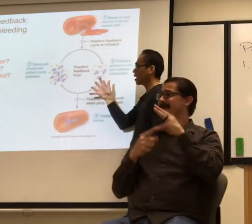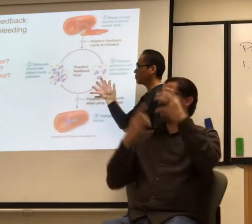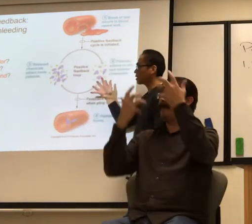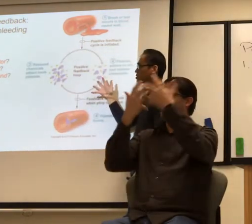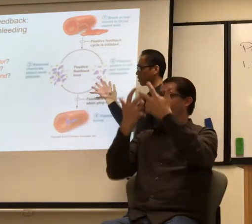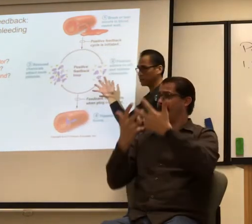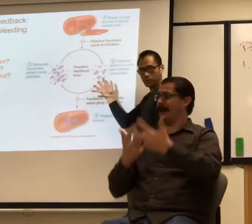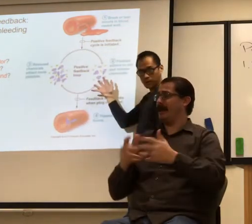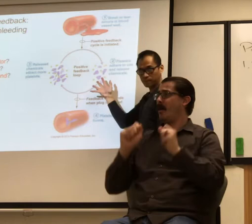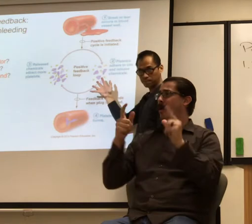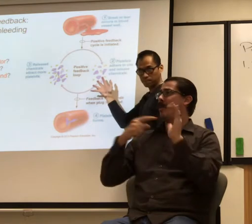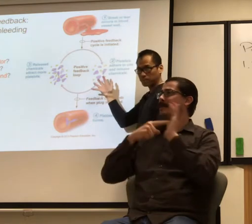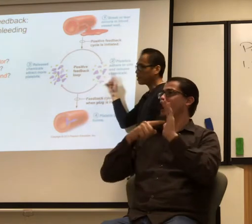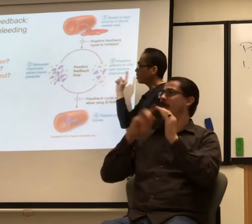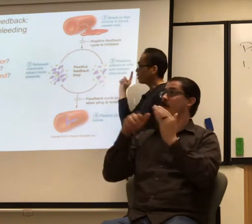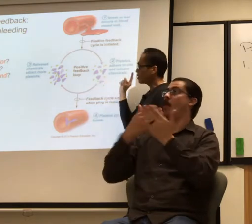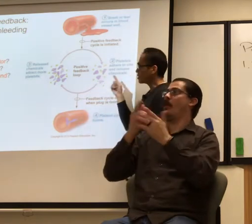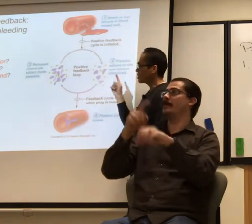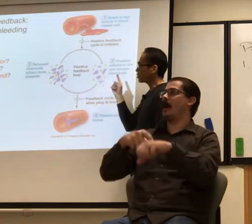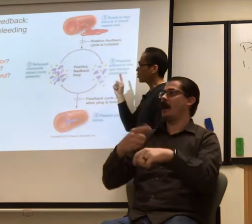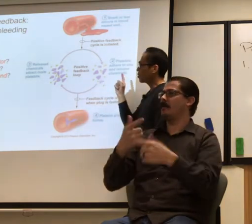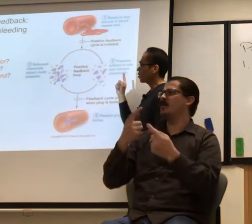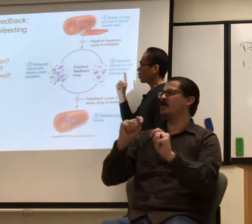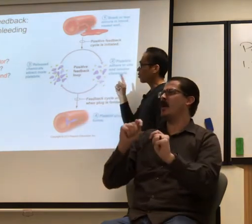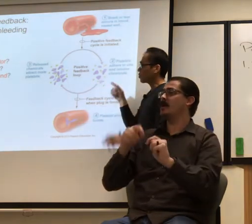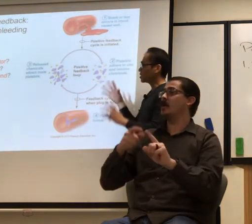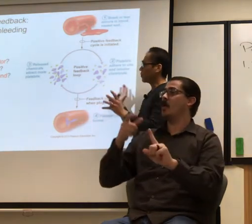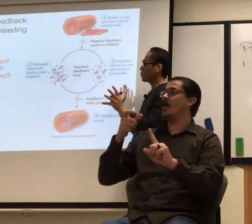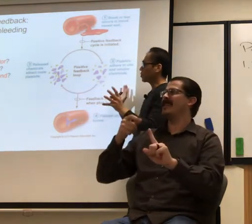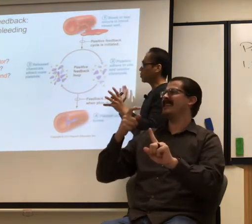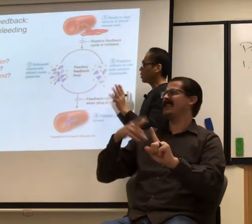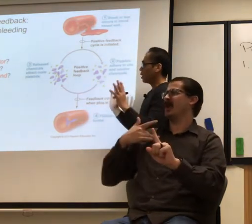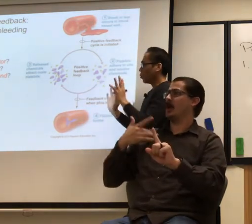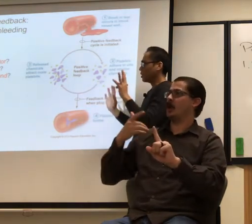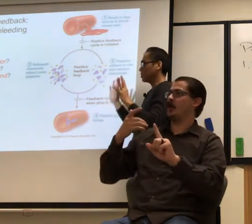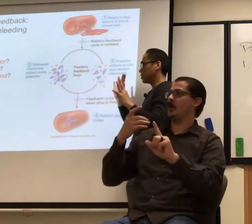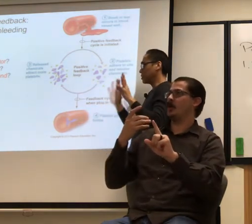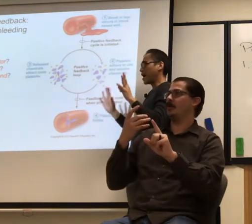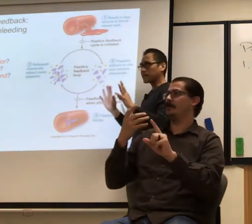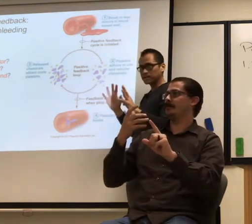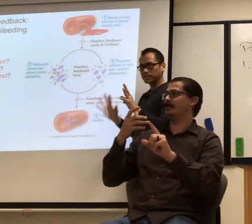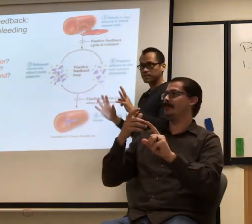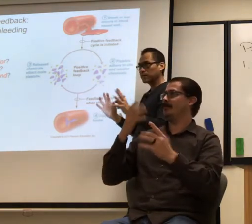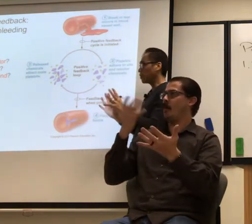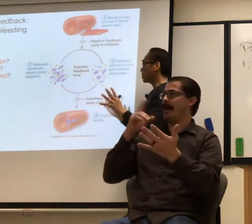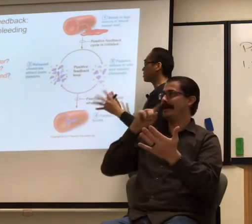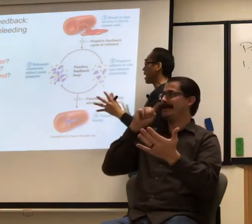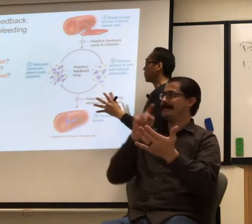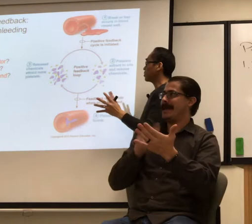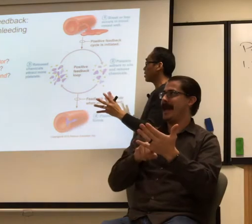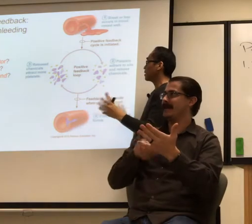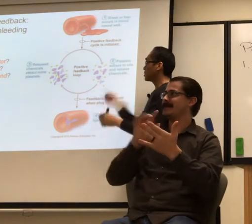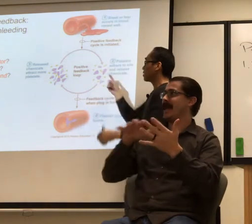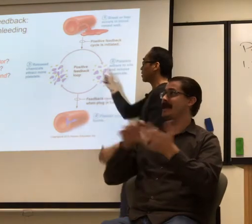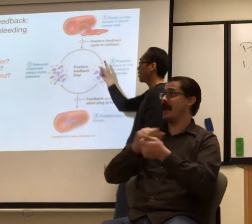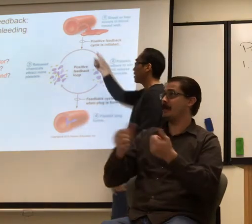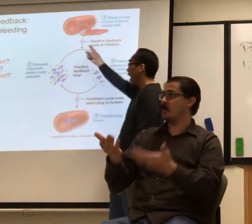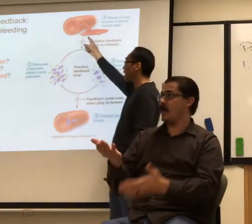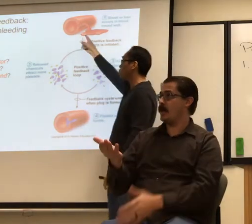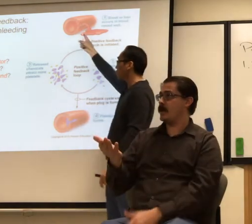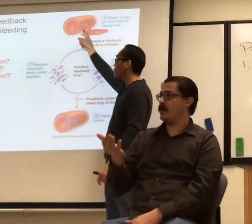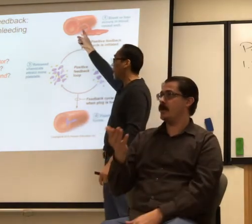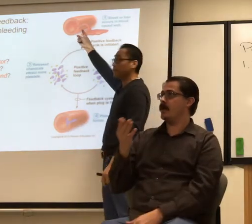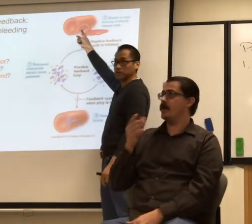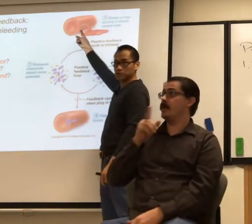all the time, but let's try to do it. The sensor or the receptor, what detects this damage is